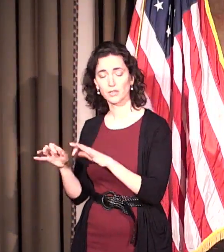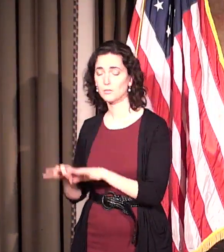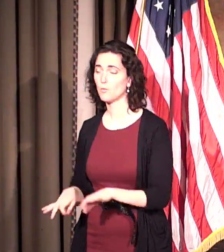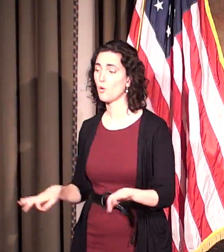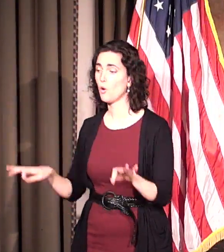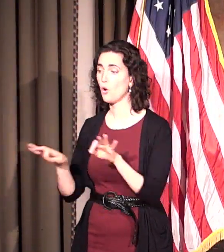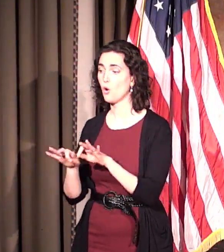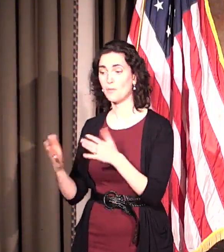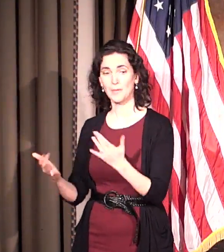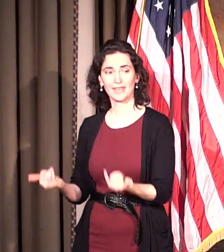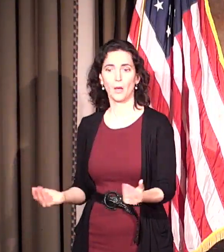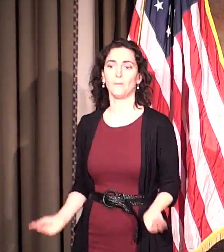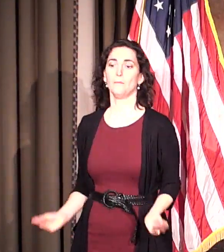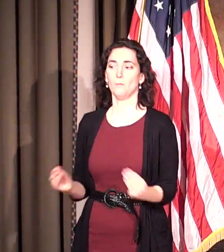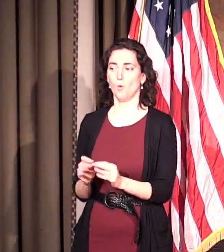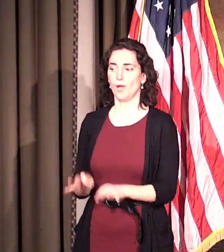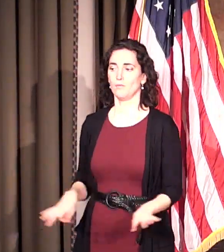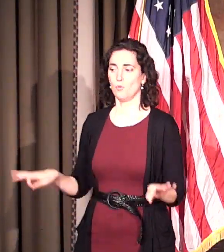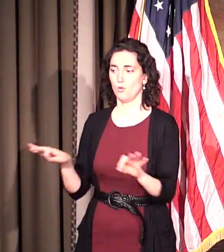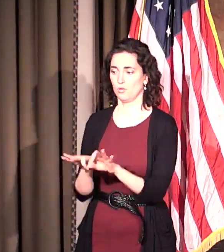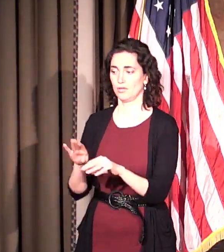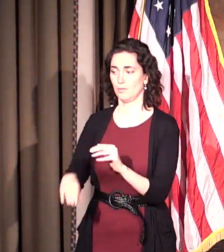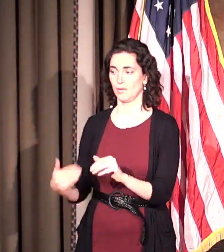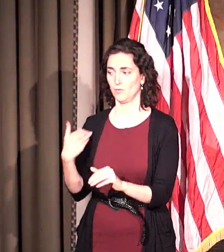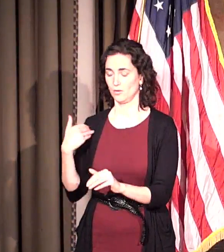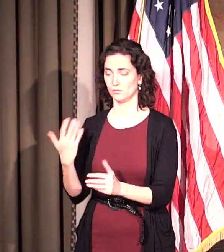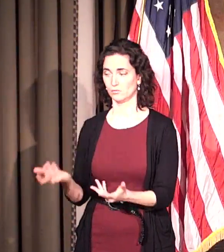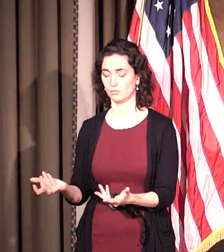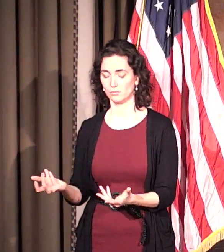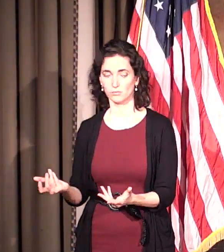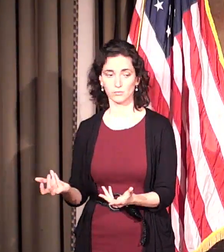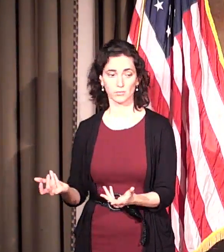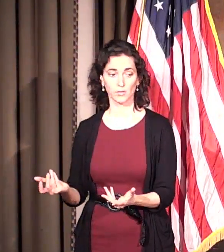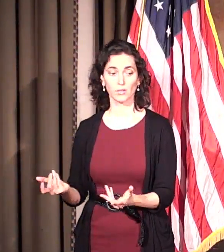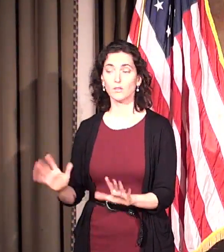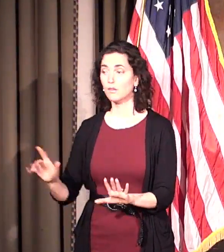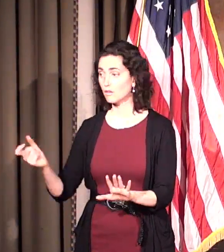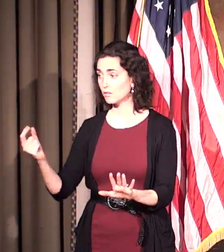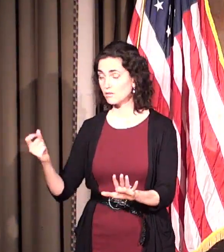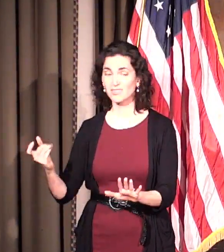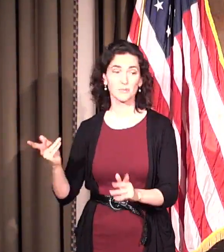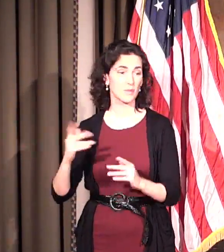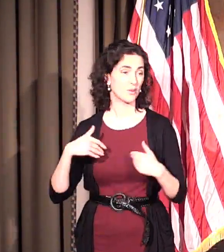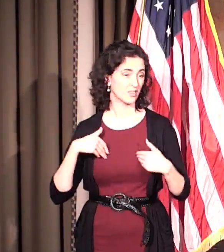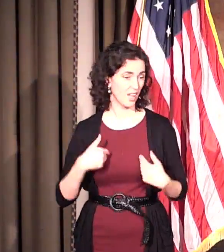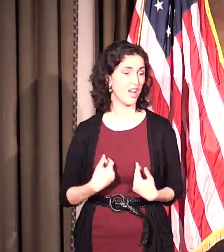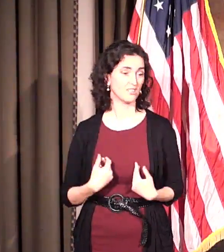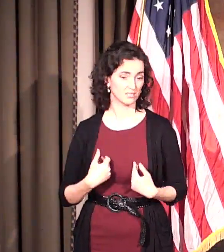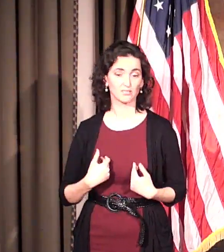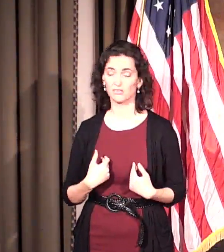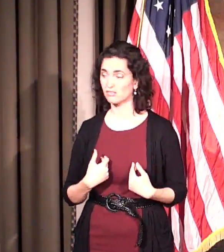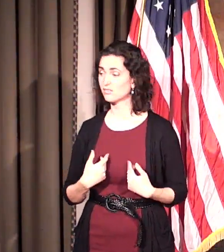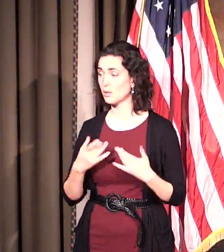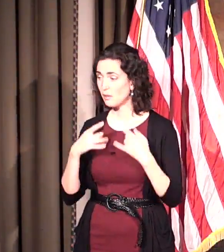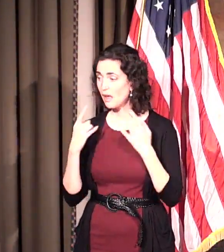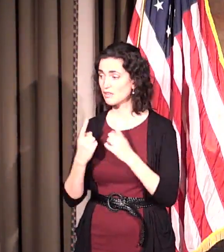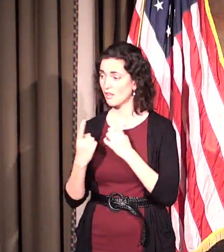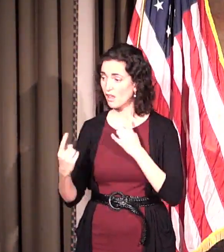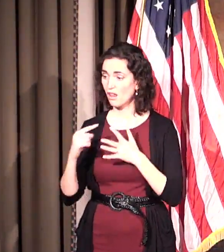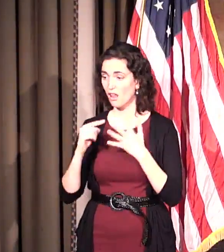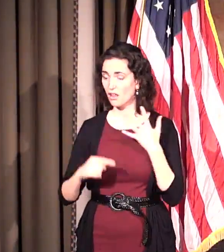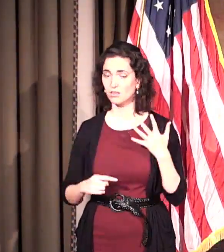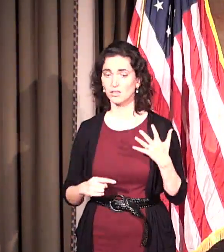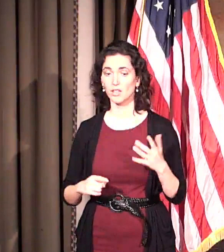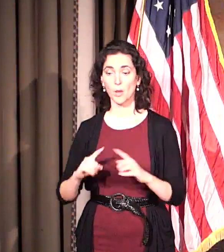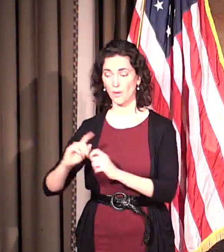more important today than they've ever been. And I understand that people are tired of them. But again, the virus